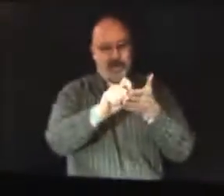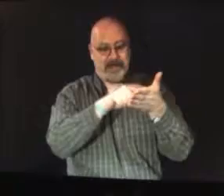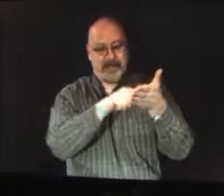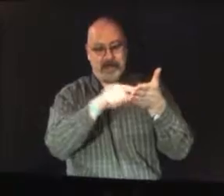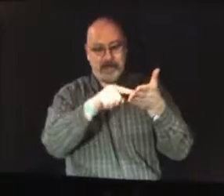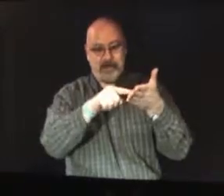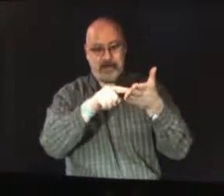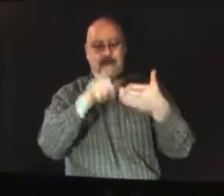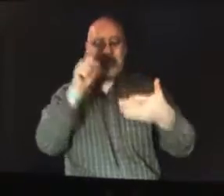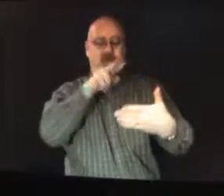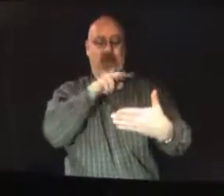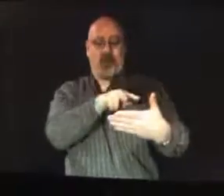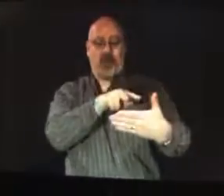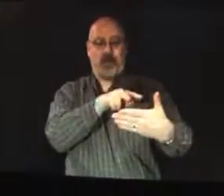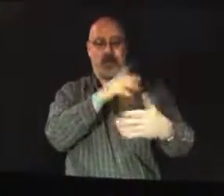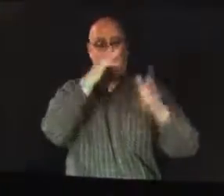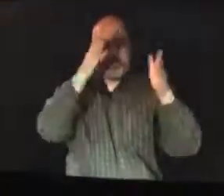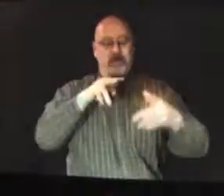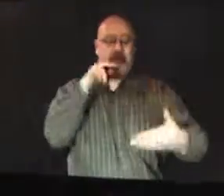In the 1800s,